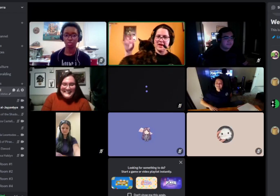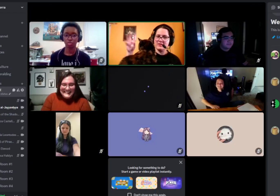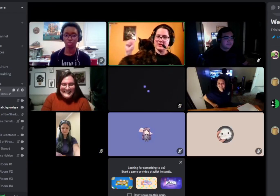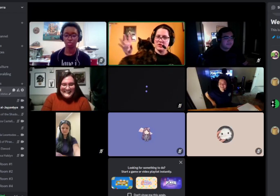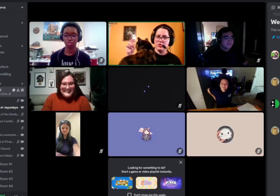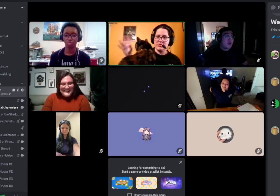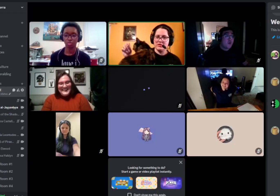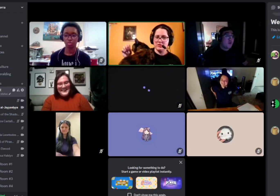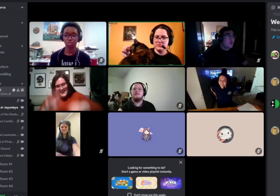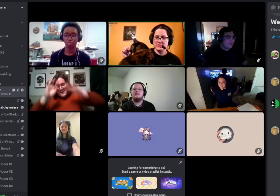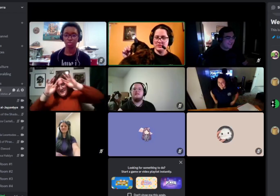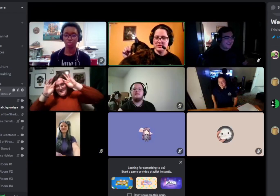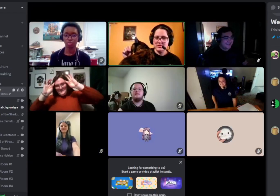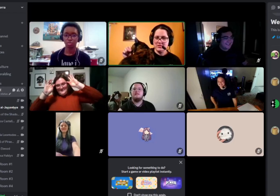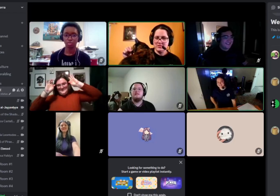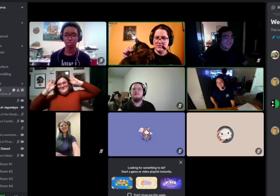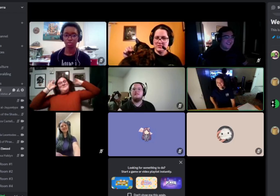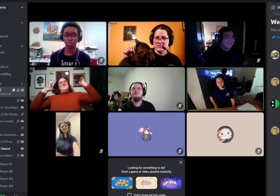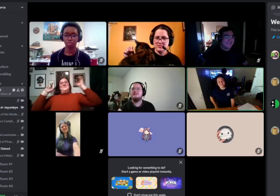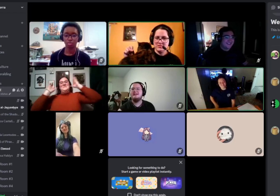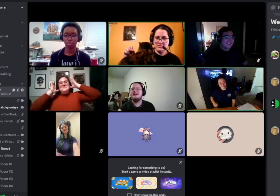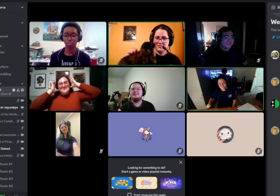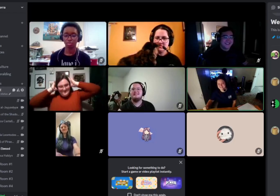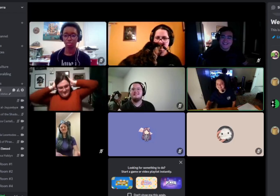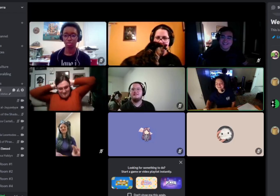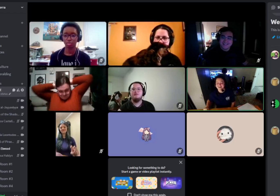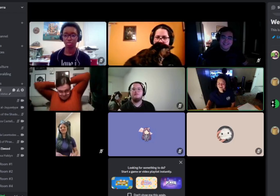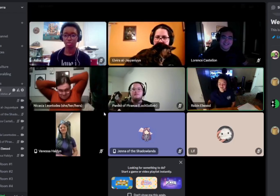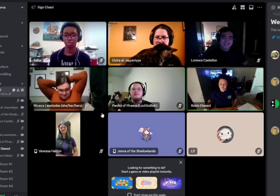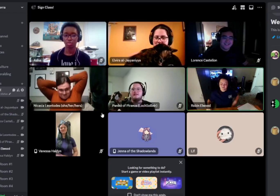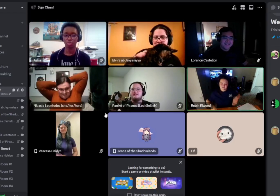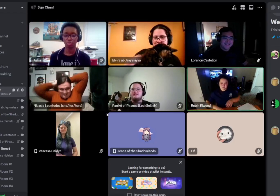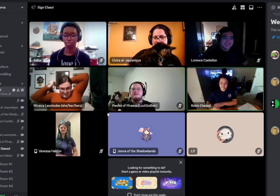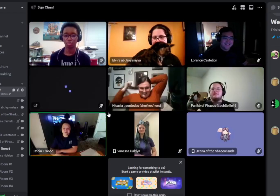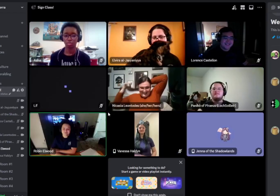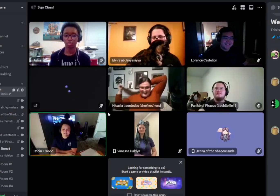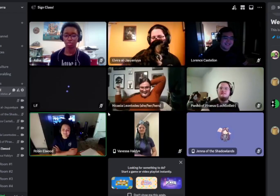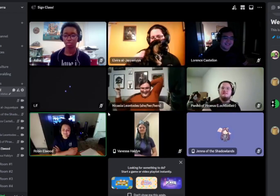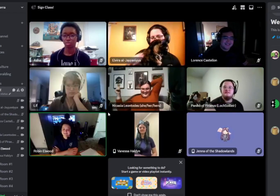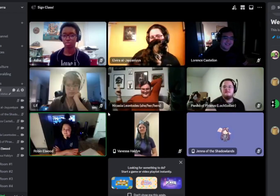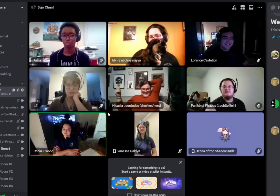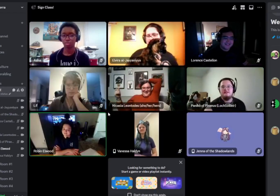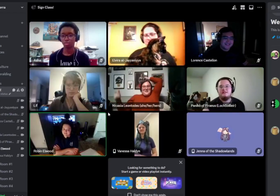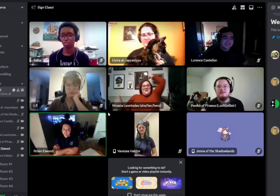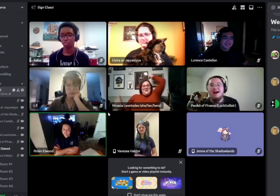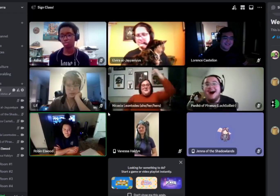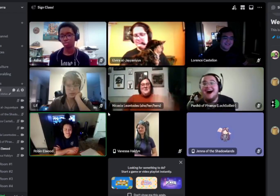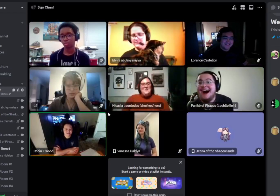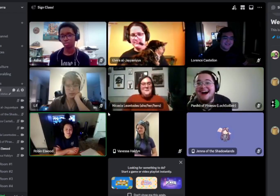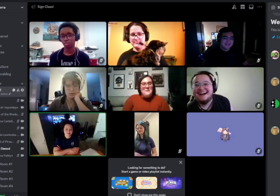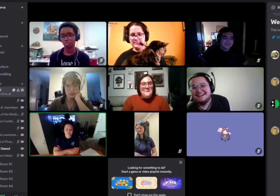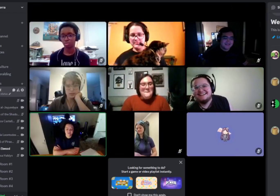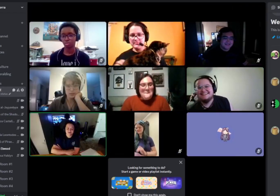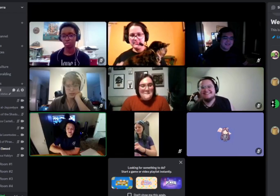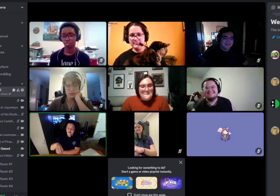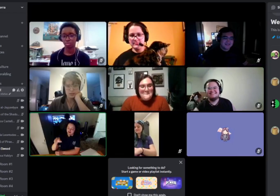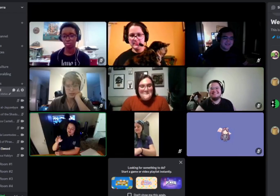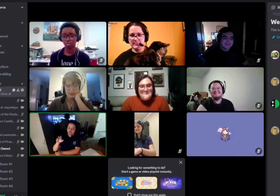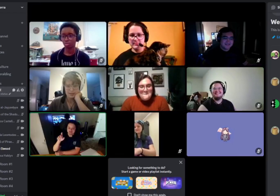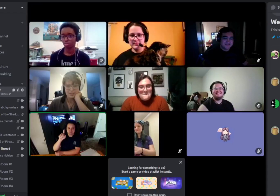like open and close it? Good question. For double Z's, there is a specific thing you can do instead of